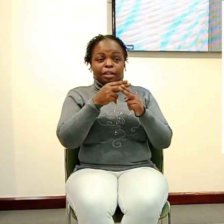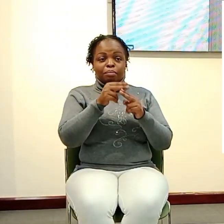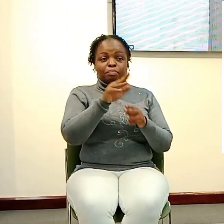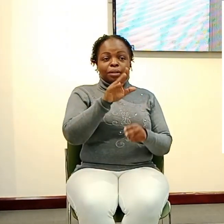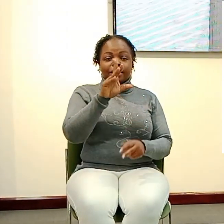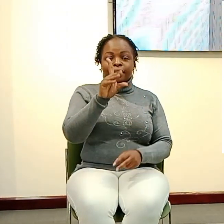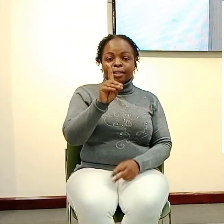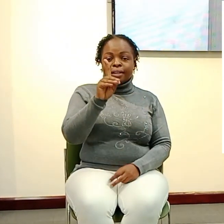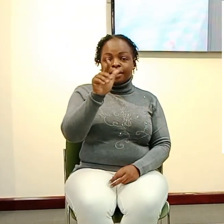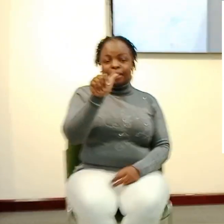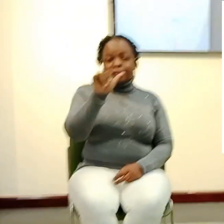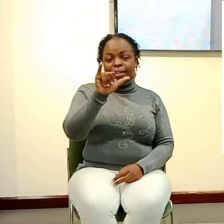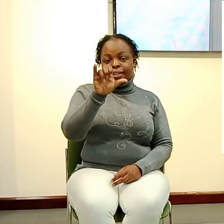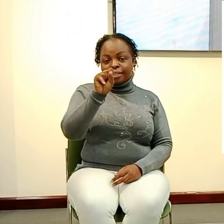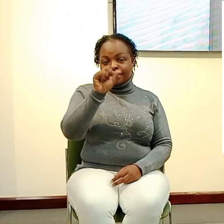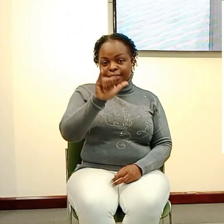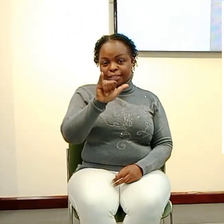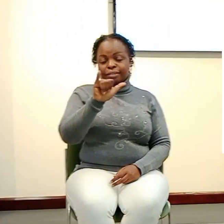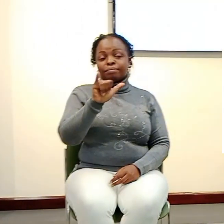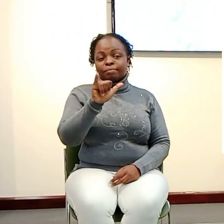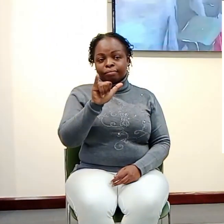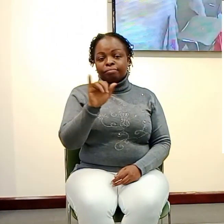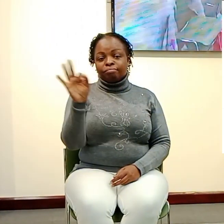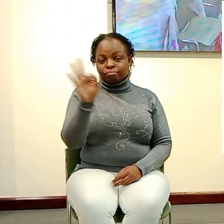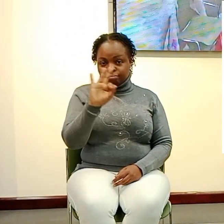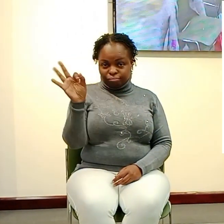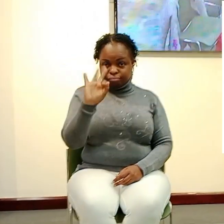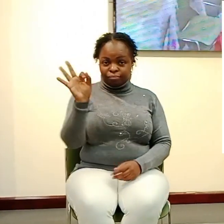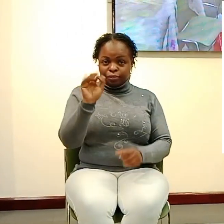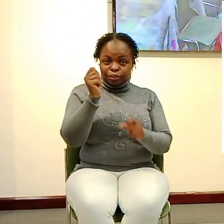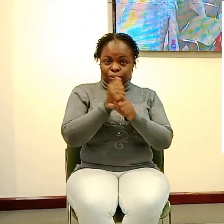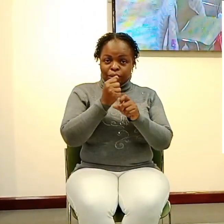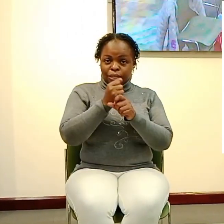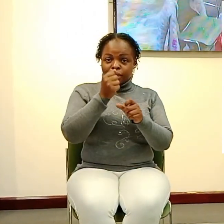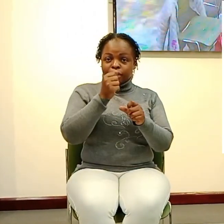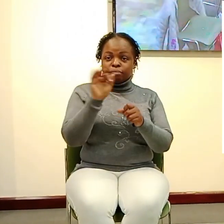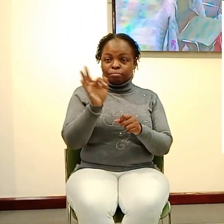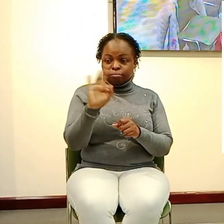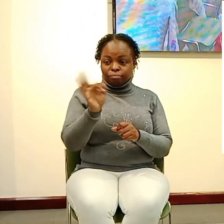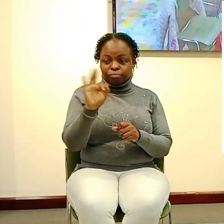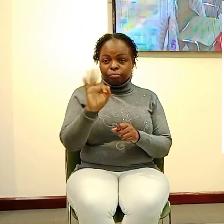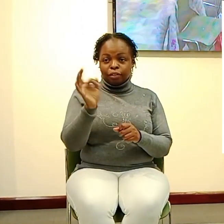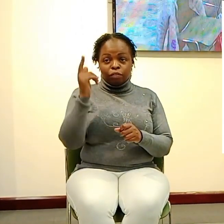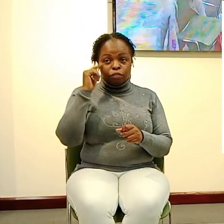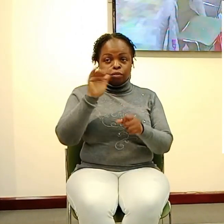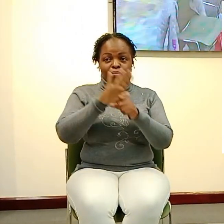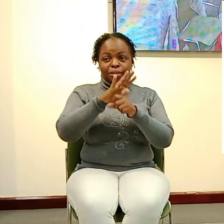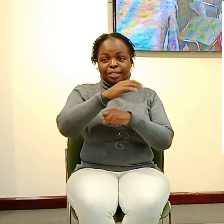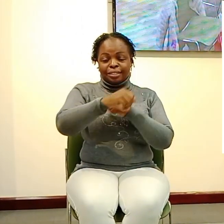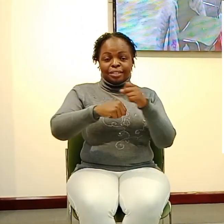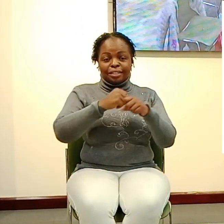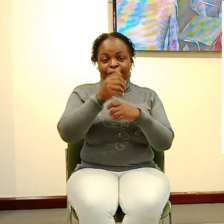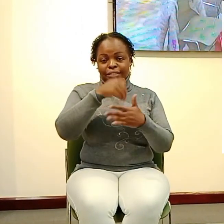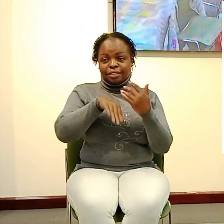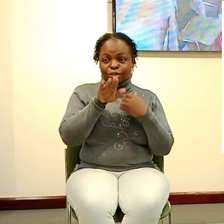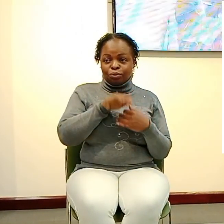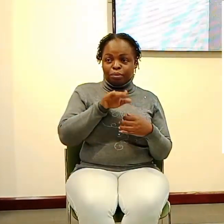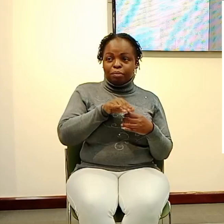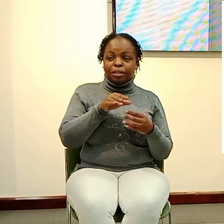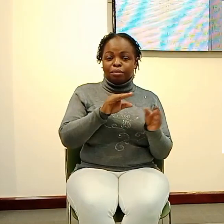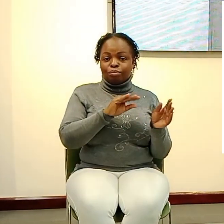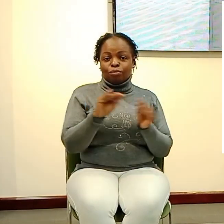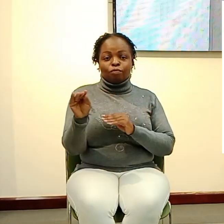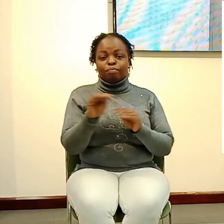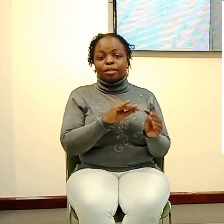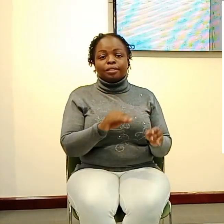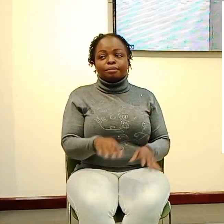her standing. Let us clap for her. She's doing amazing work, and she's done amazing work for many years in the women's movement. Karibu sana